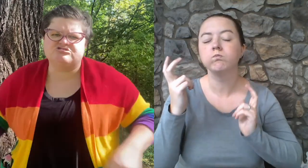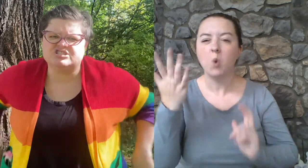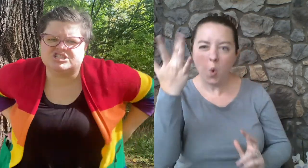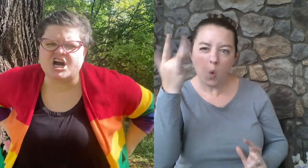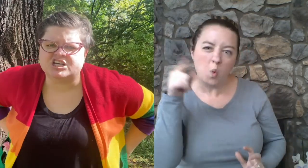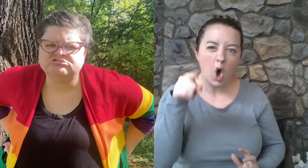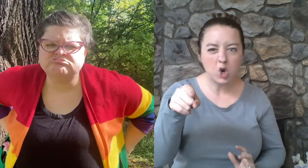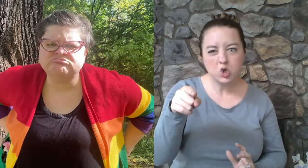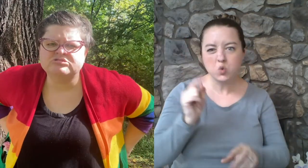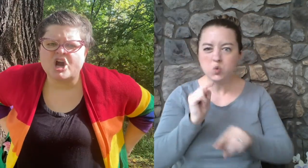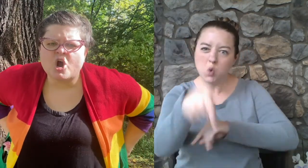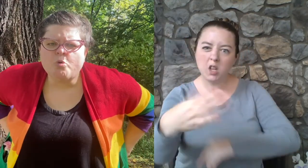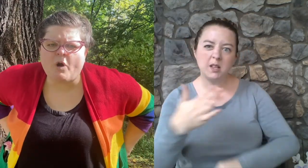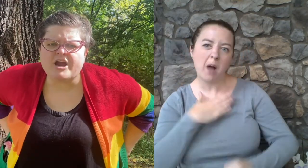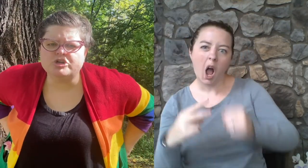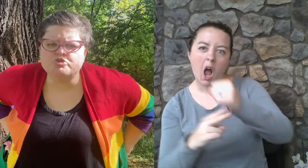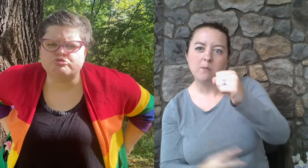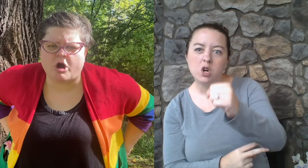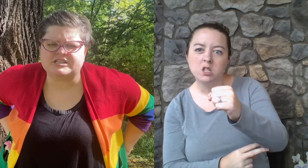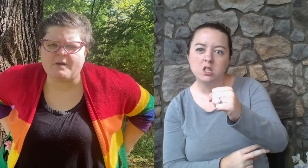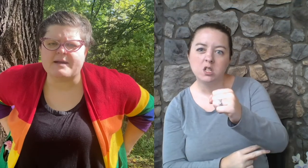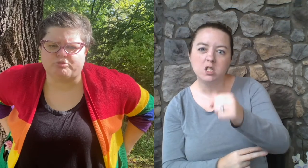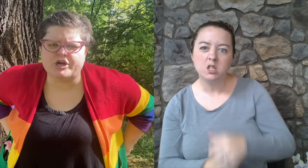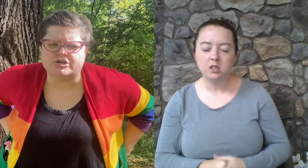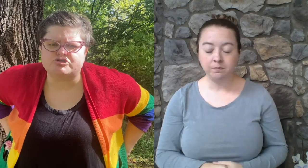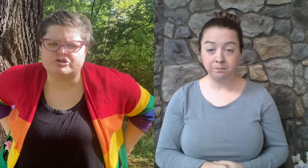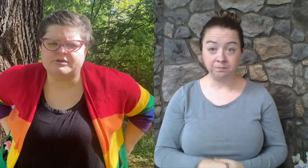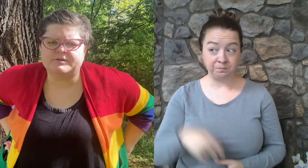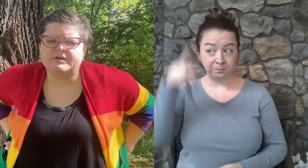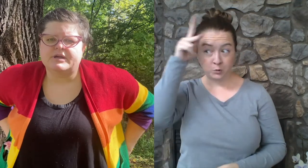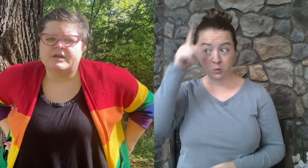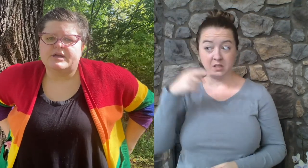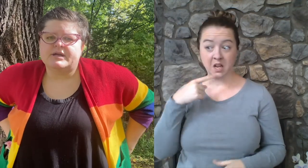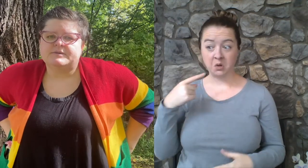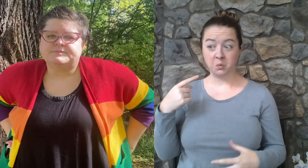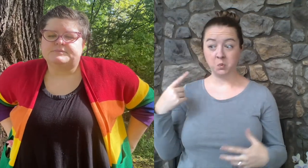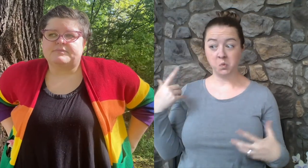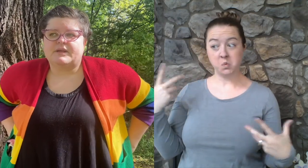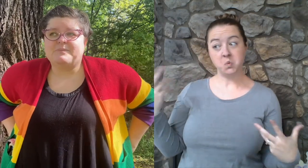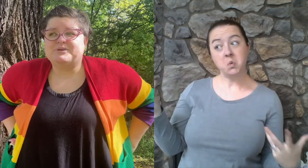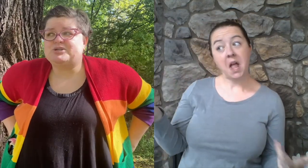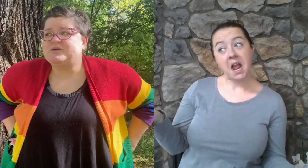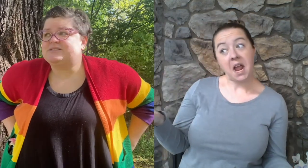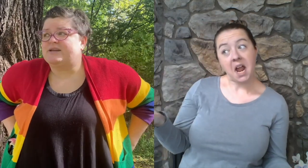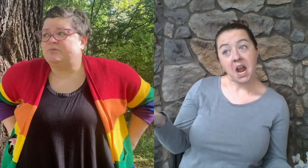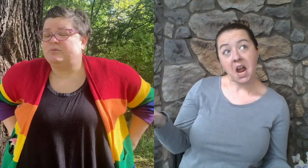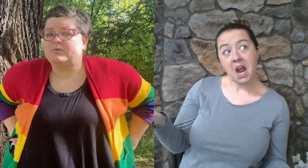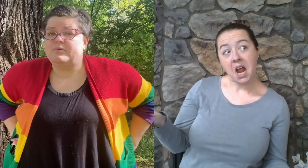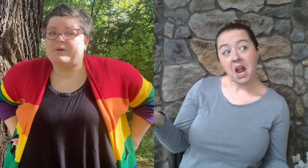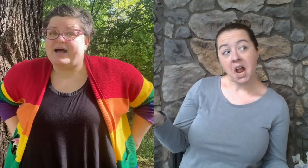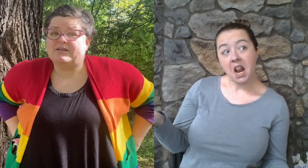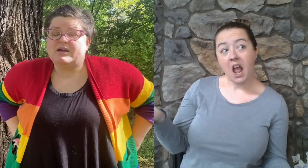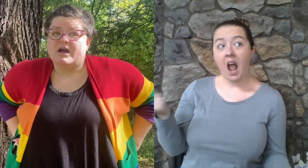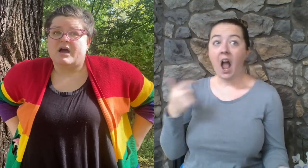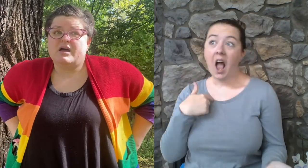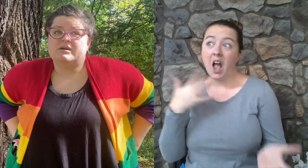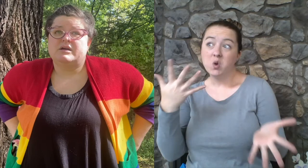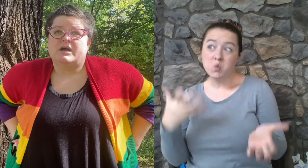said, why are you crossing my bridge? And Petunia said,